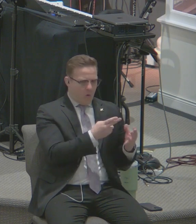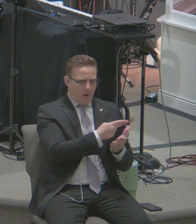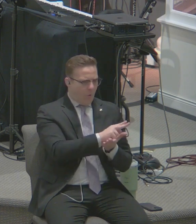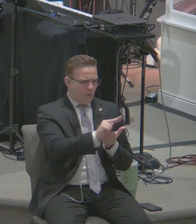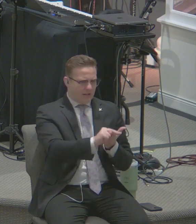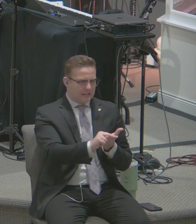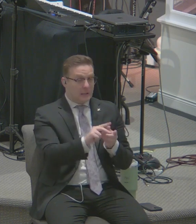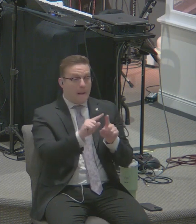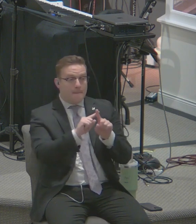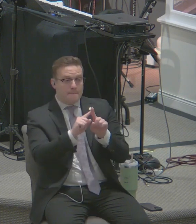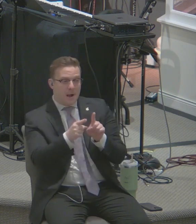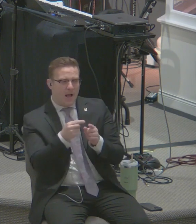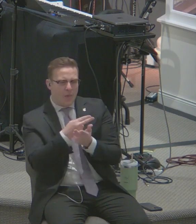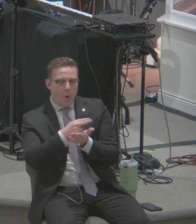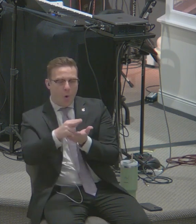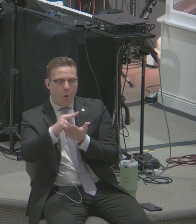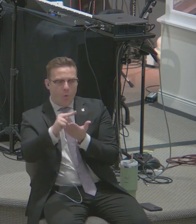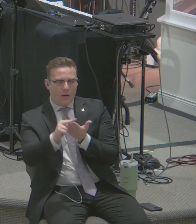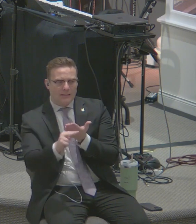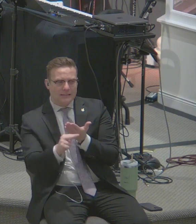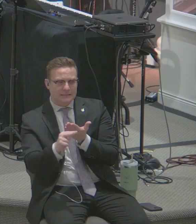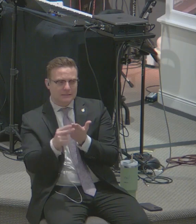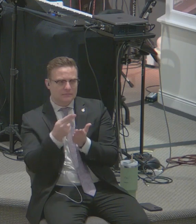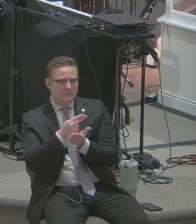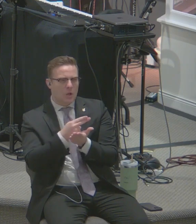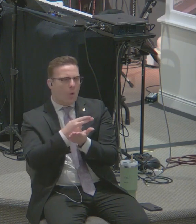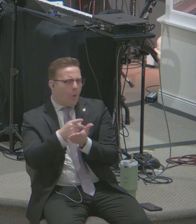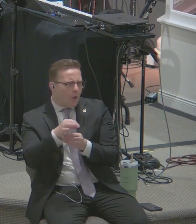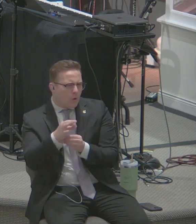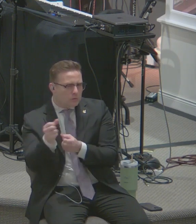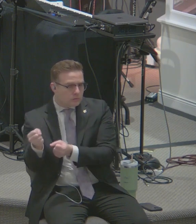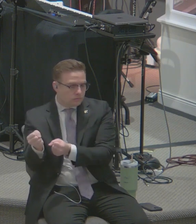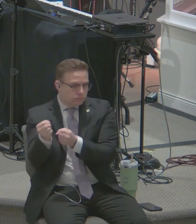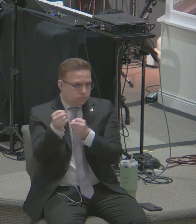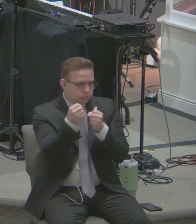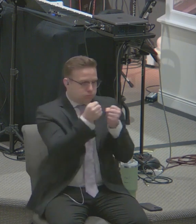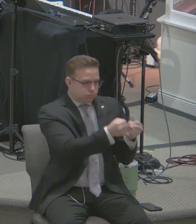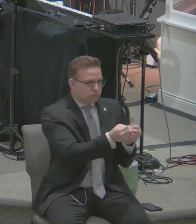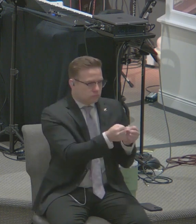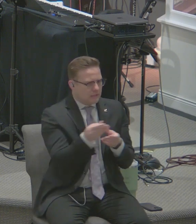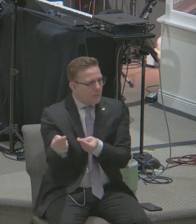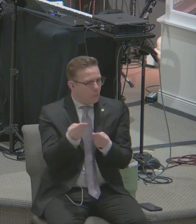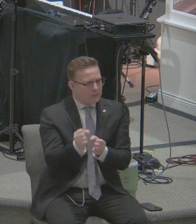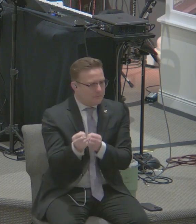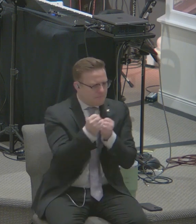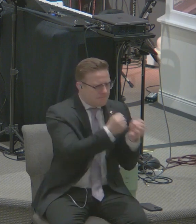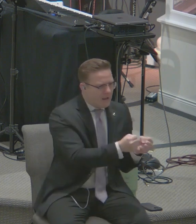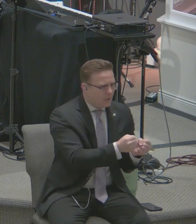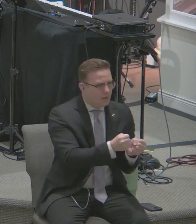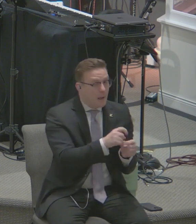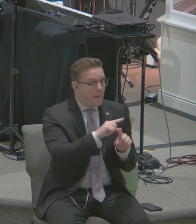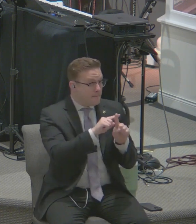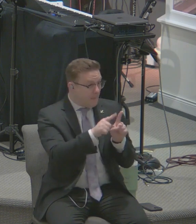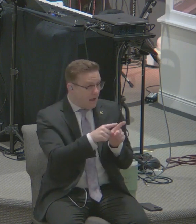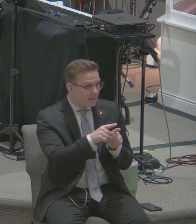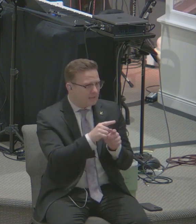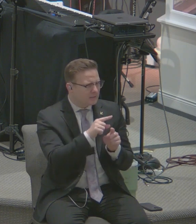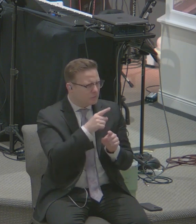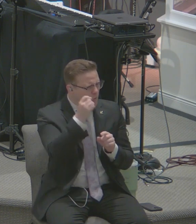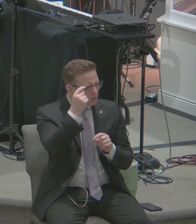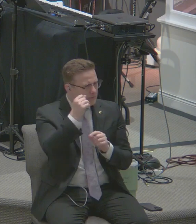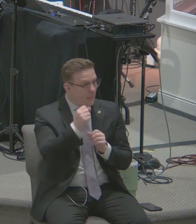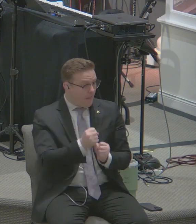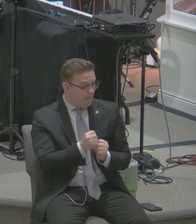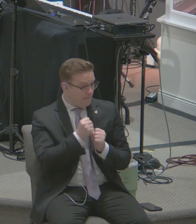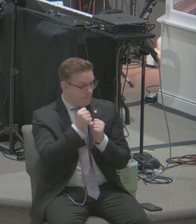the power. Well, I'm going to make another statement similar to that, and that is that the power and the presence of